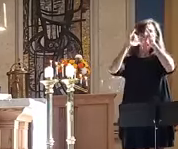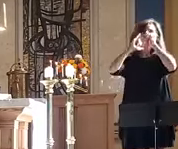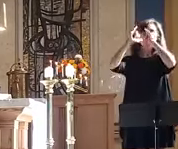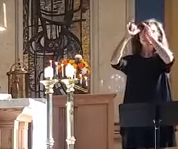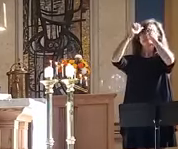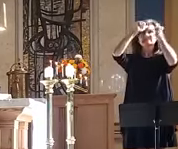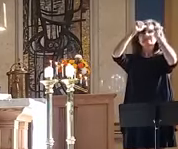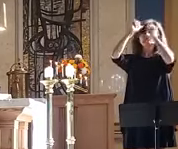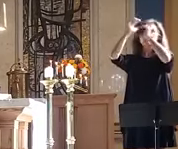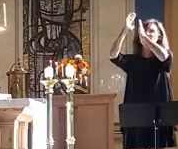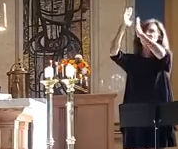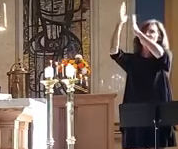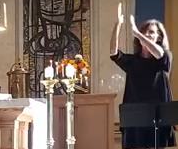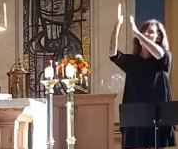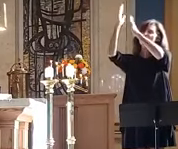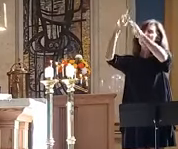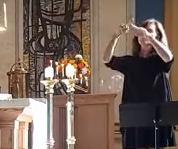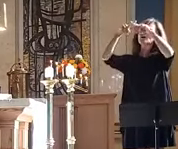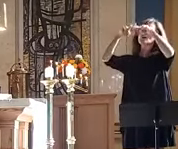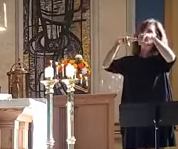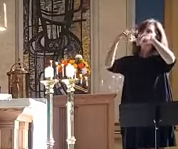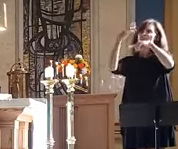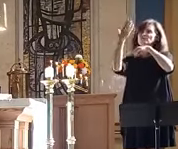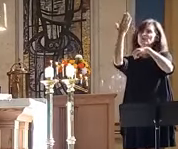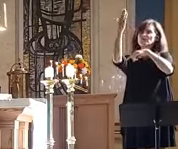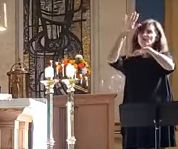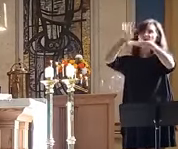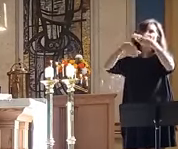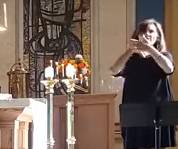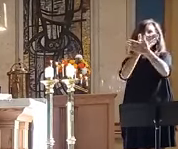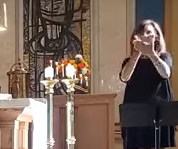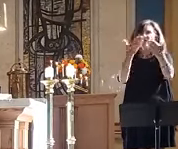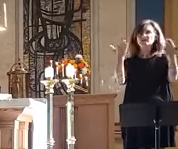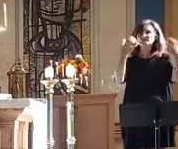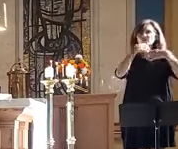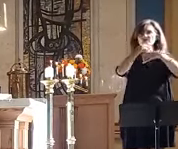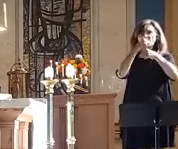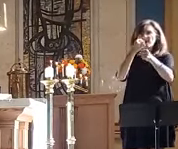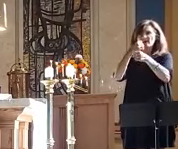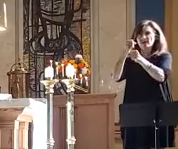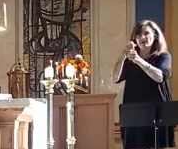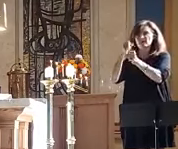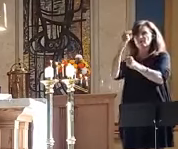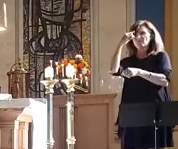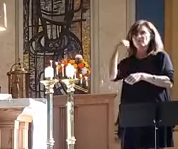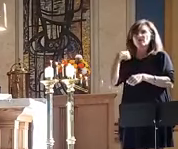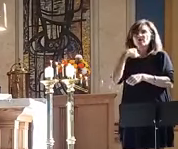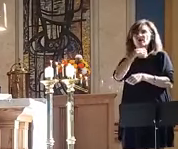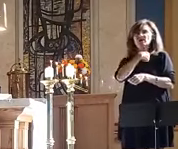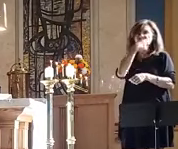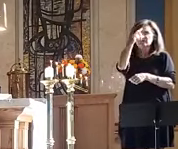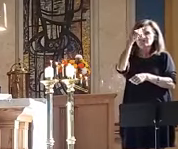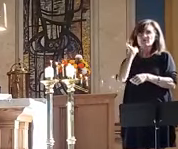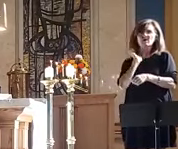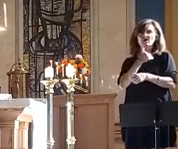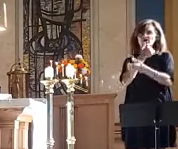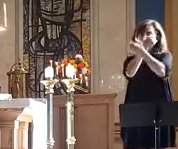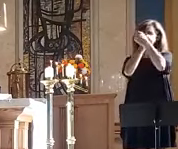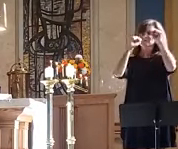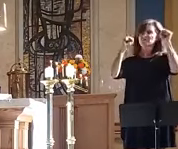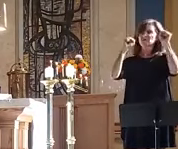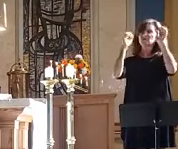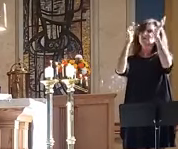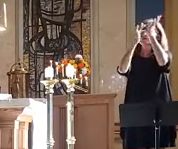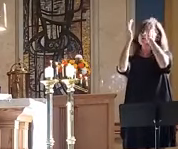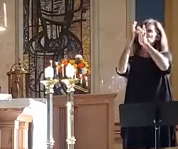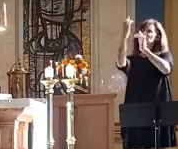made, consubstantial with the Father. Through him all things were made. For us then, for our salvation,